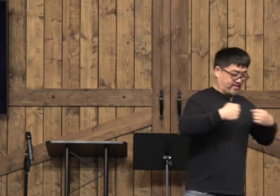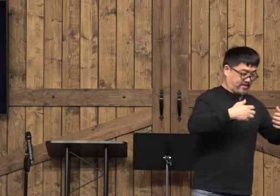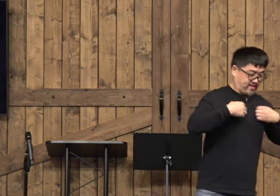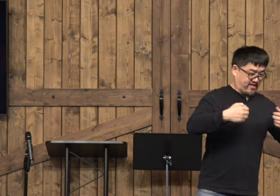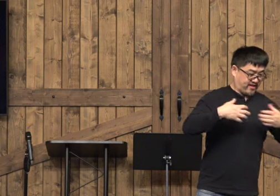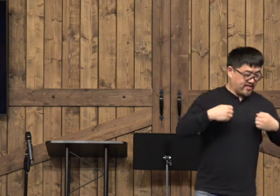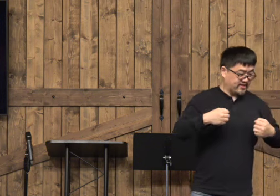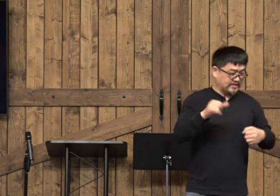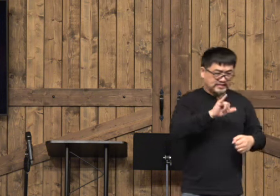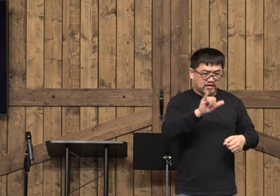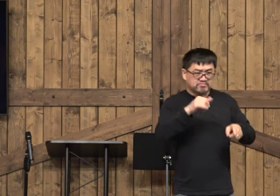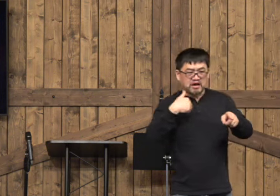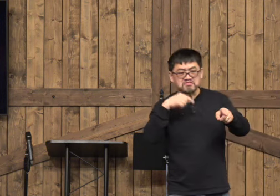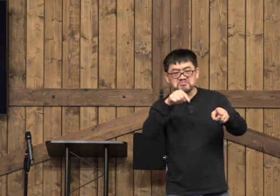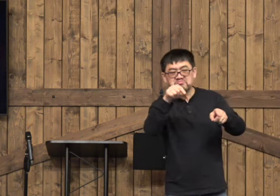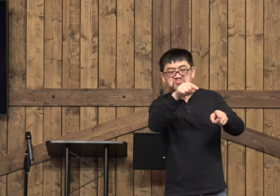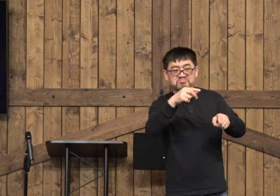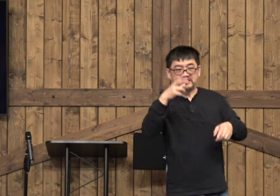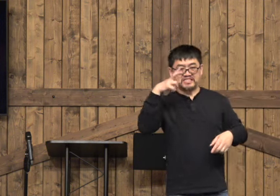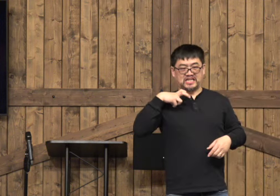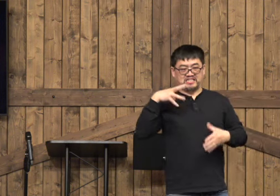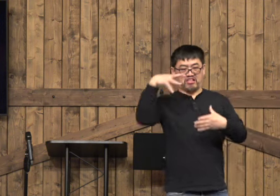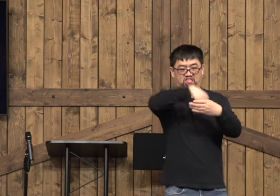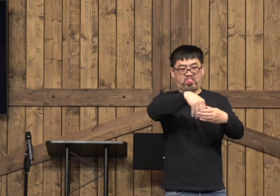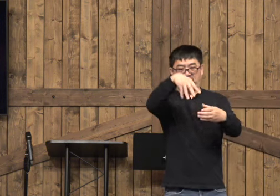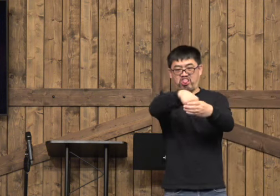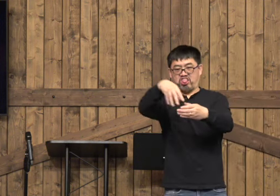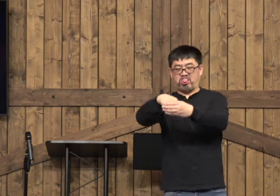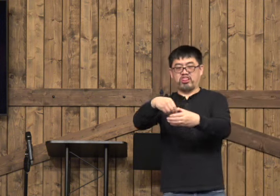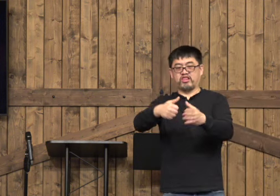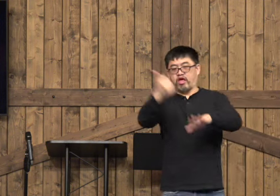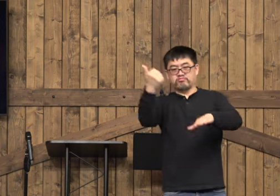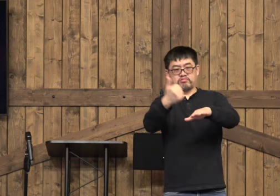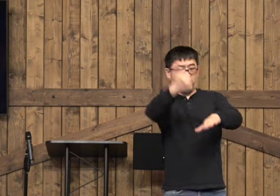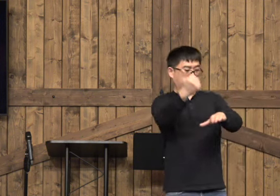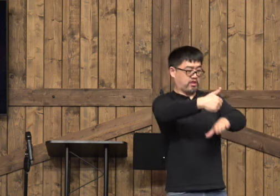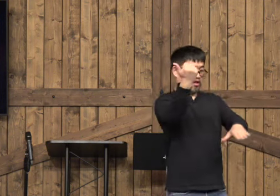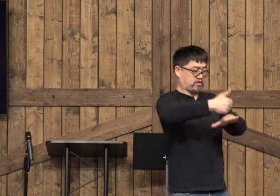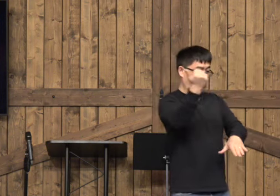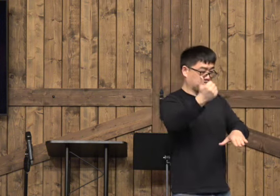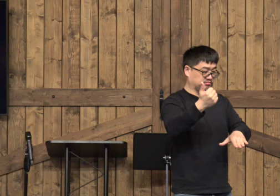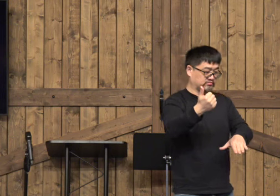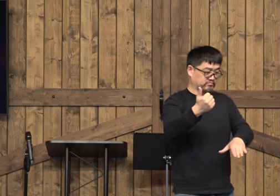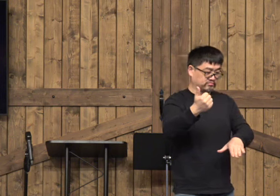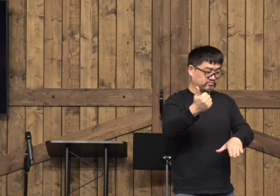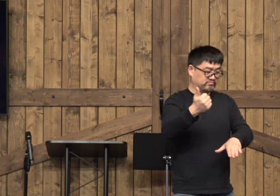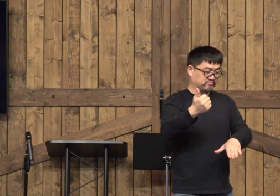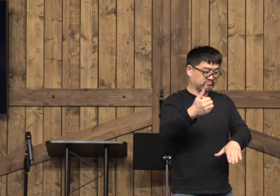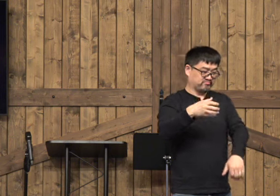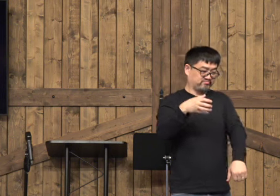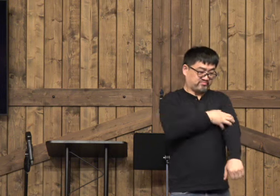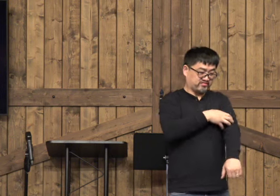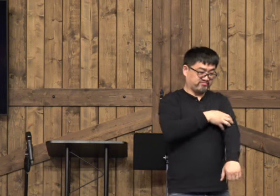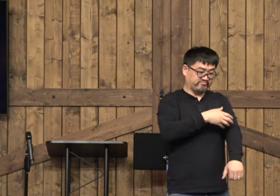Then Jesus laid his hands on people to heal him. There were a lot of demon-possessed people. And he commanded the demons to come out of the